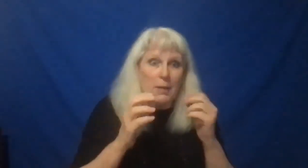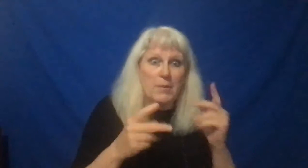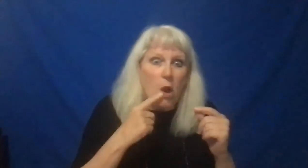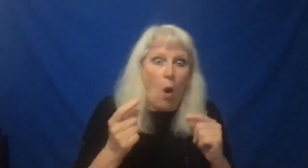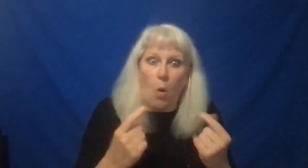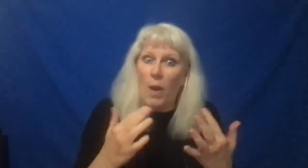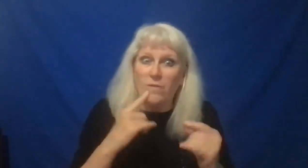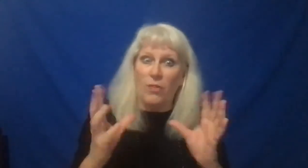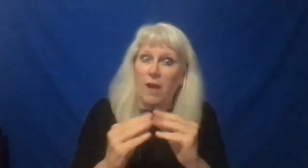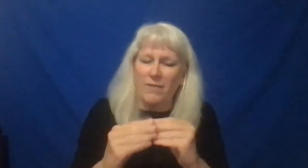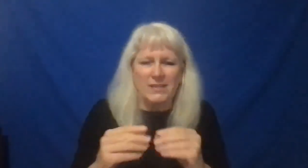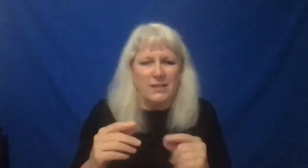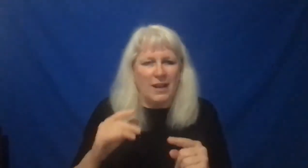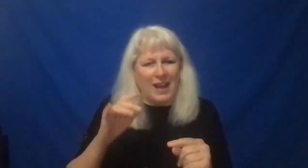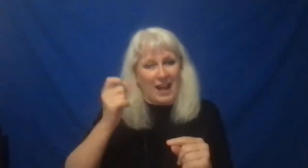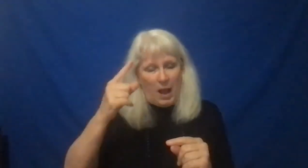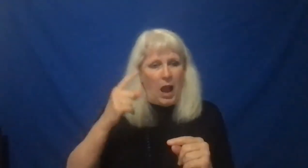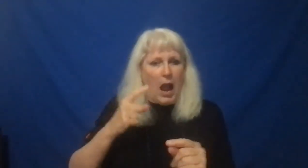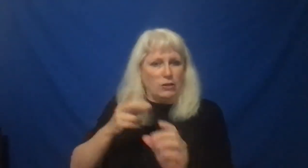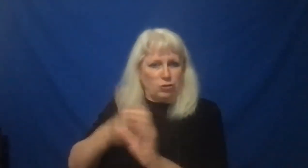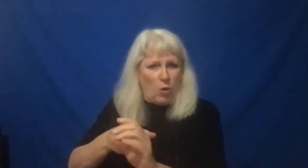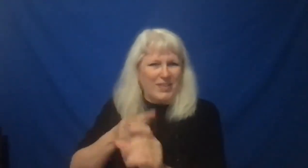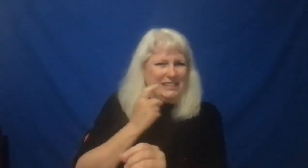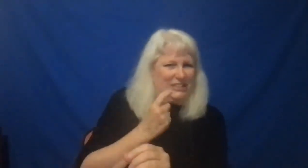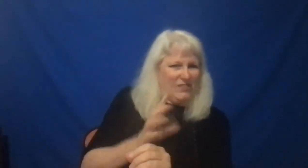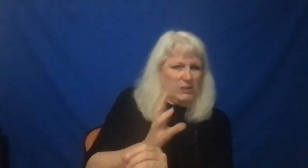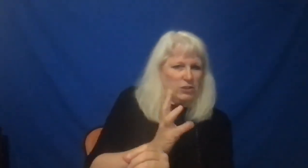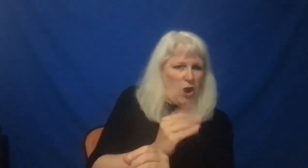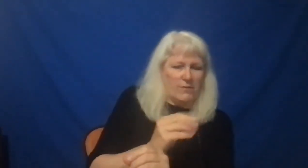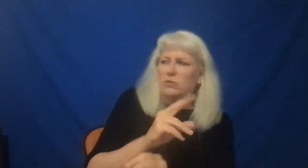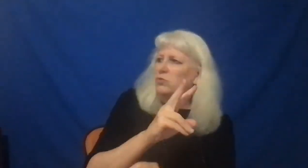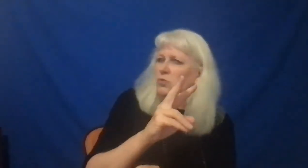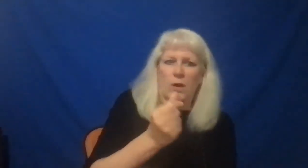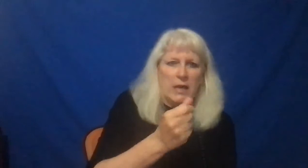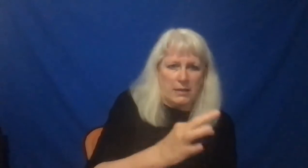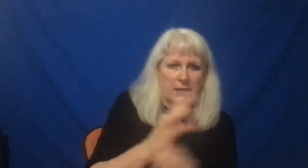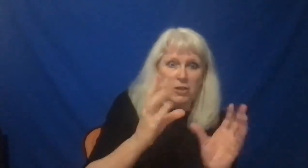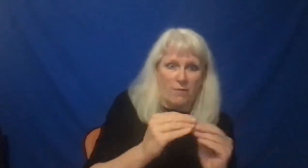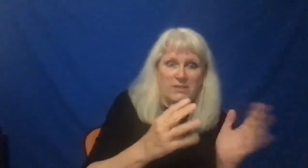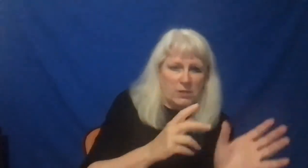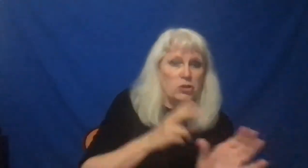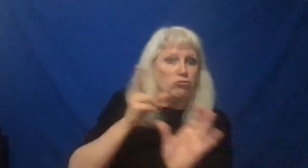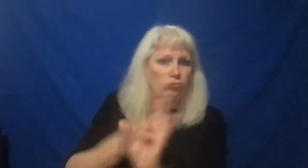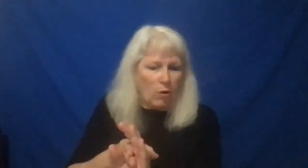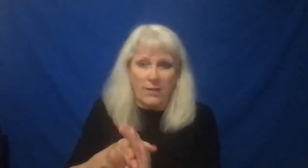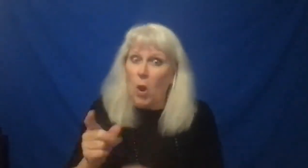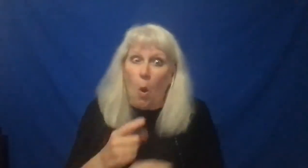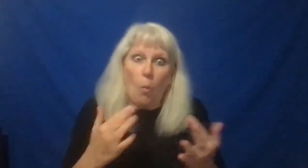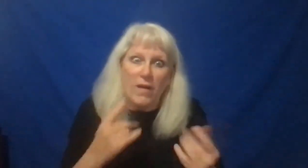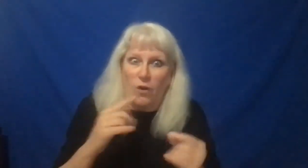just finished conference, for 2019. Wait till you go to conference. You'll love conference.